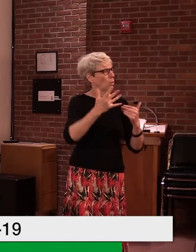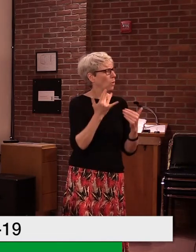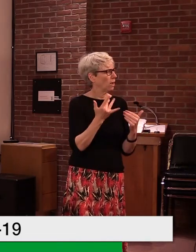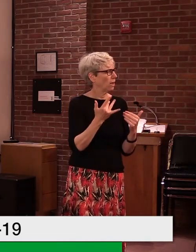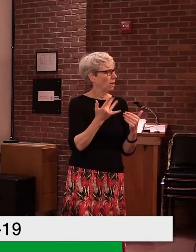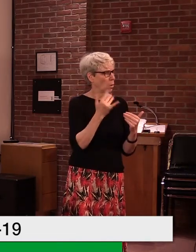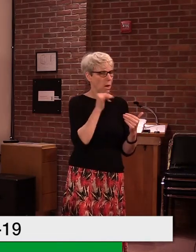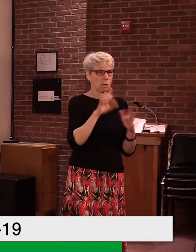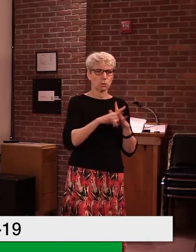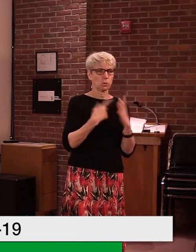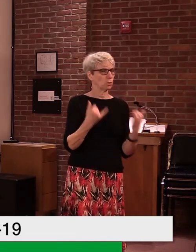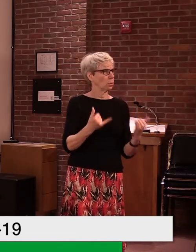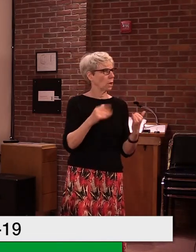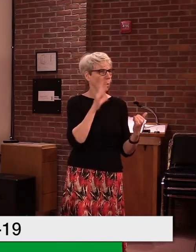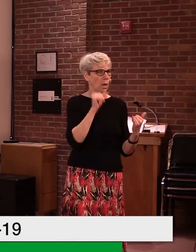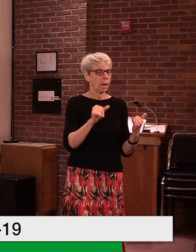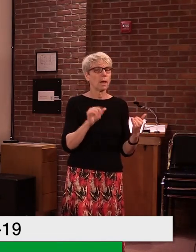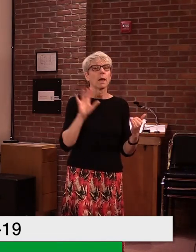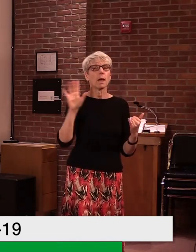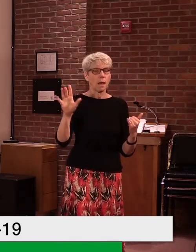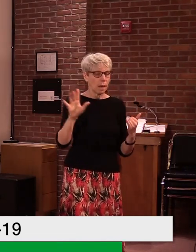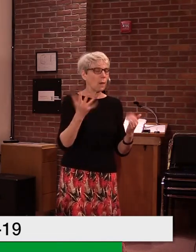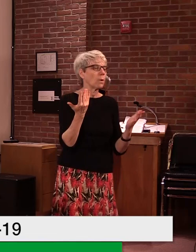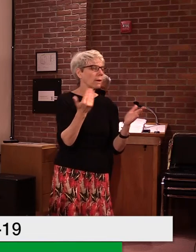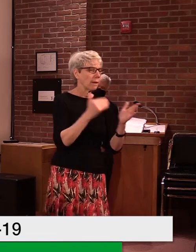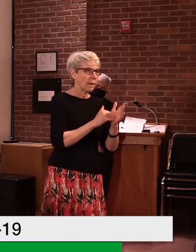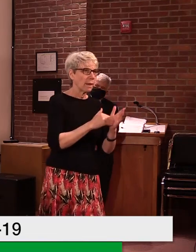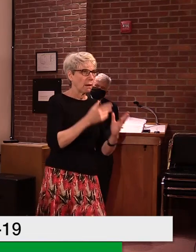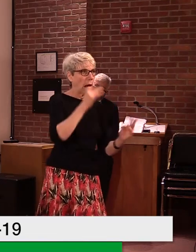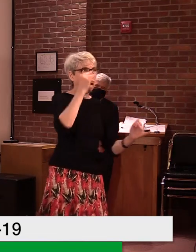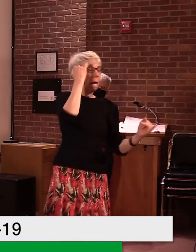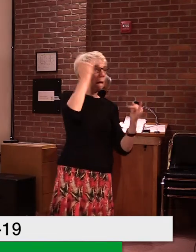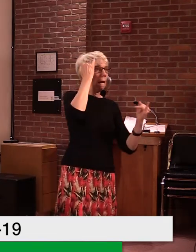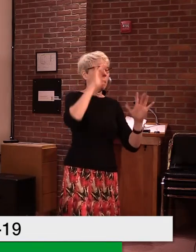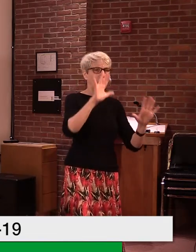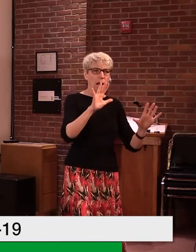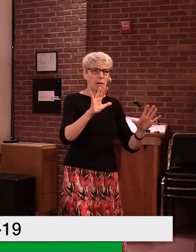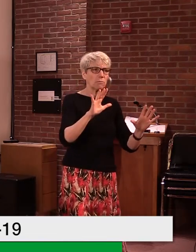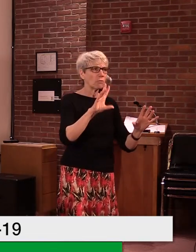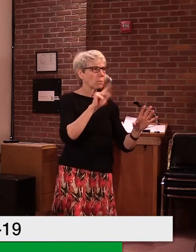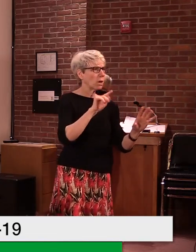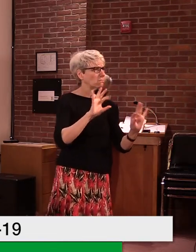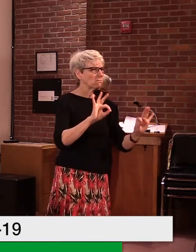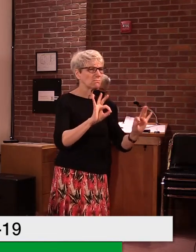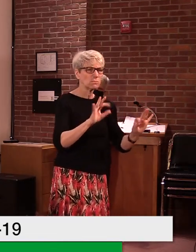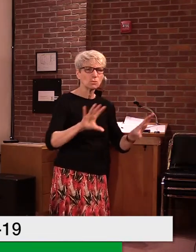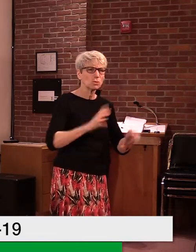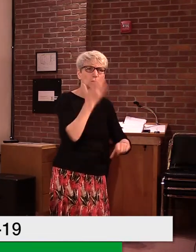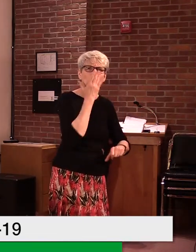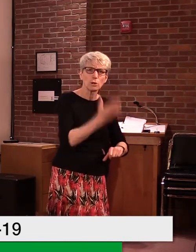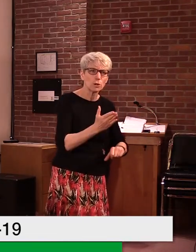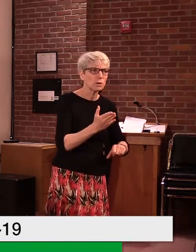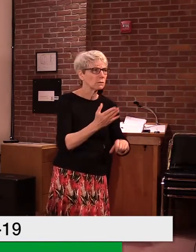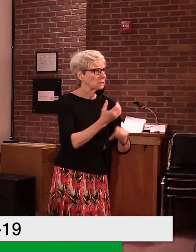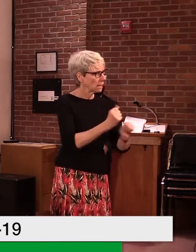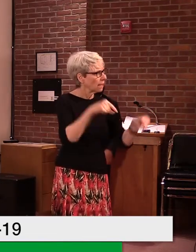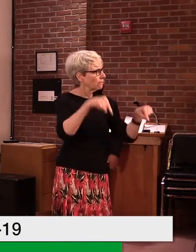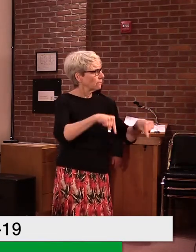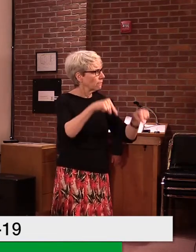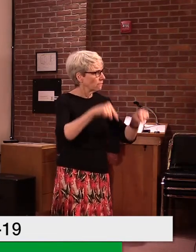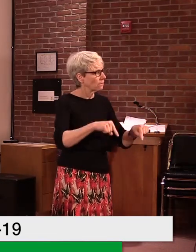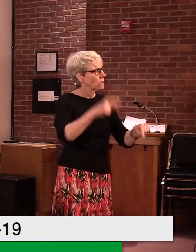different reasons. First of all, this isn't a panic situation. Again, as I stated, this is trying to be